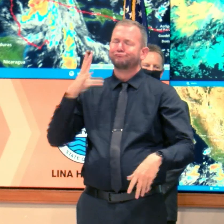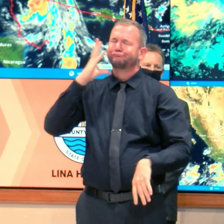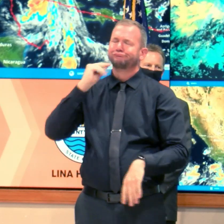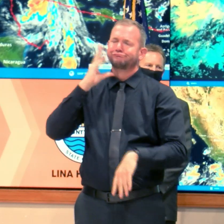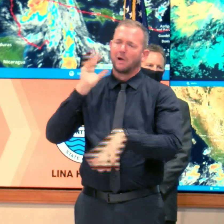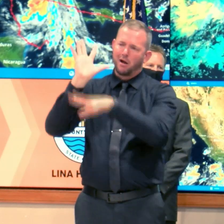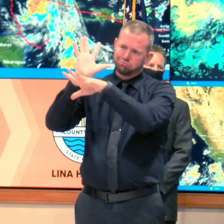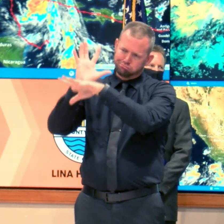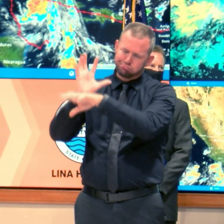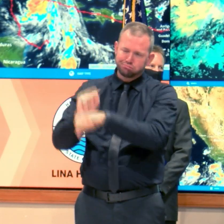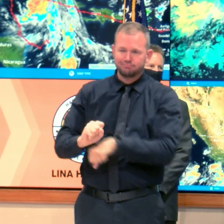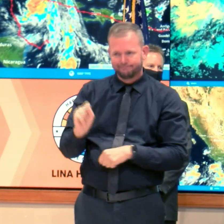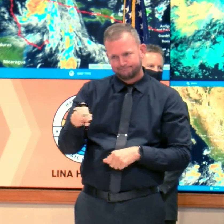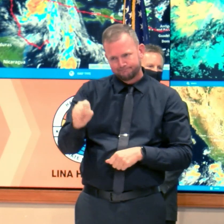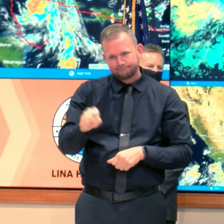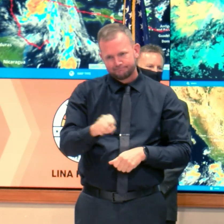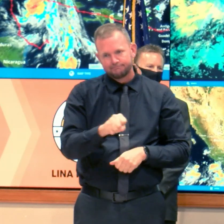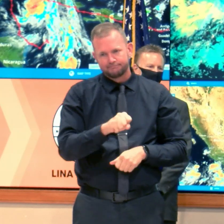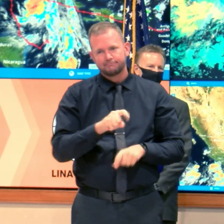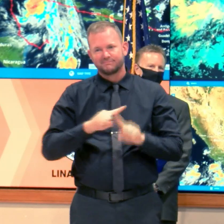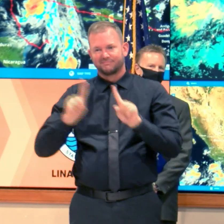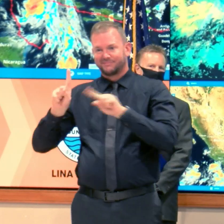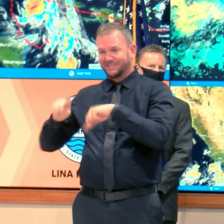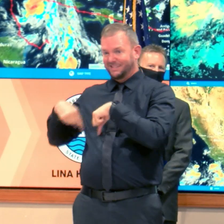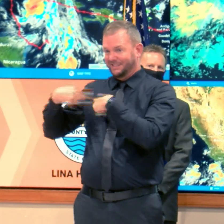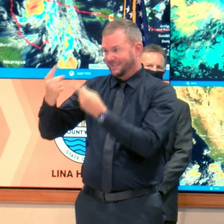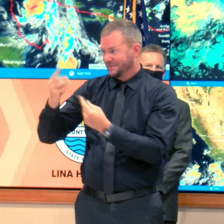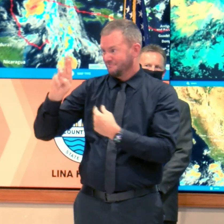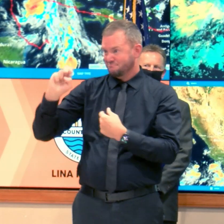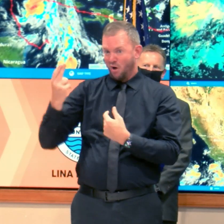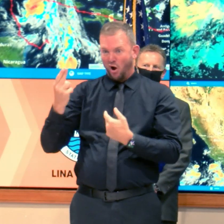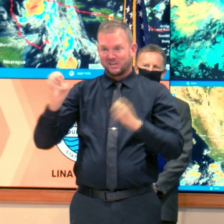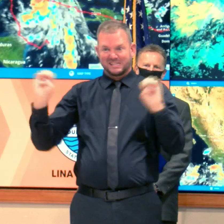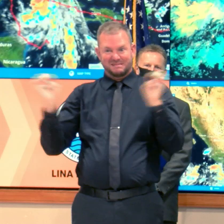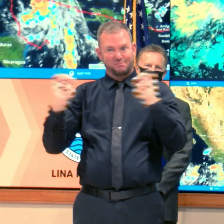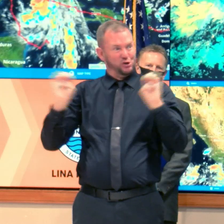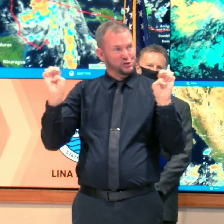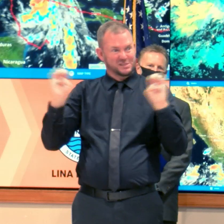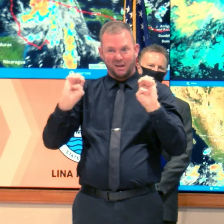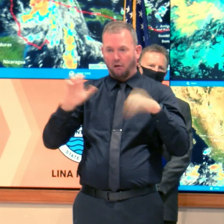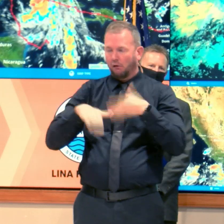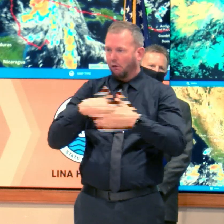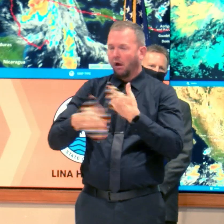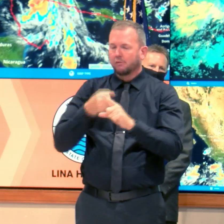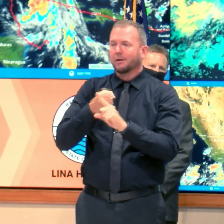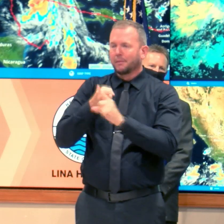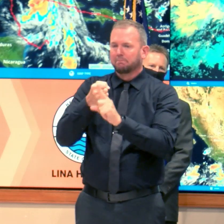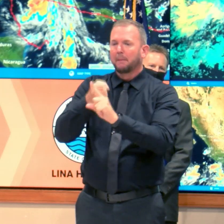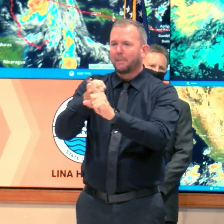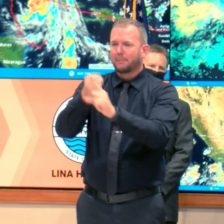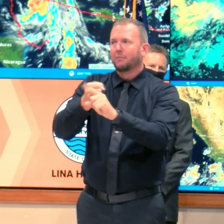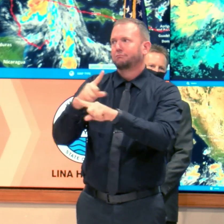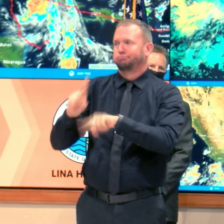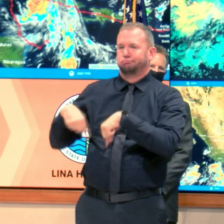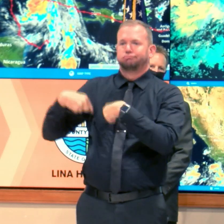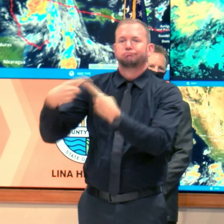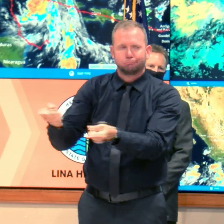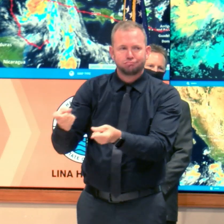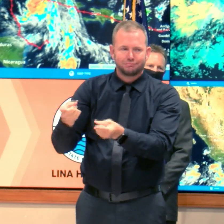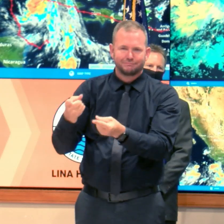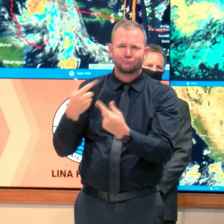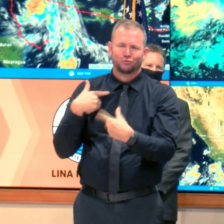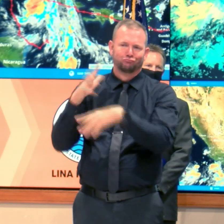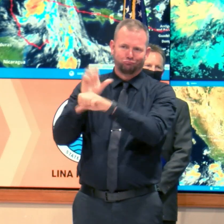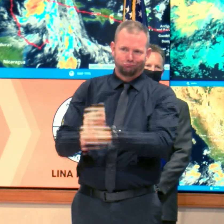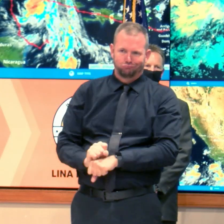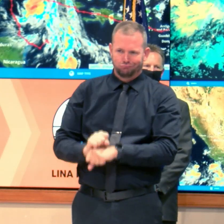for COVID-19, so we've been exercising that muscle memory of emergency response. Over the past few weeks, we've been in close